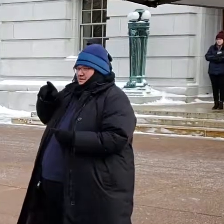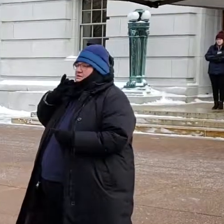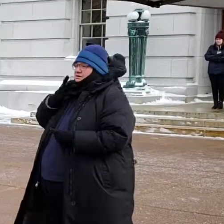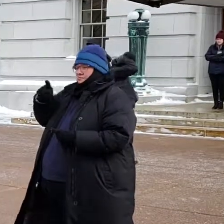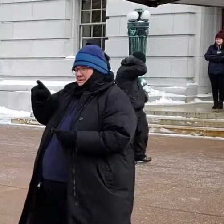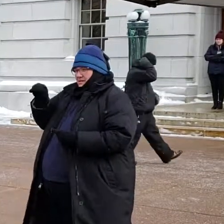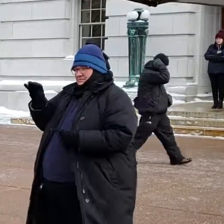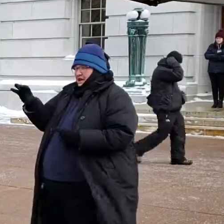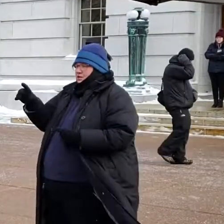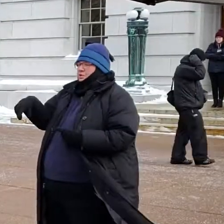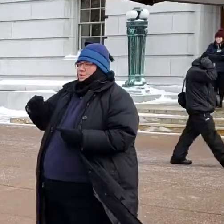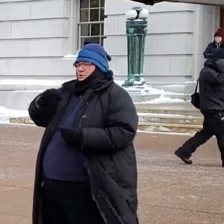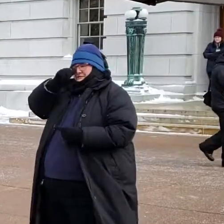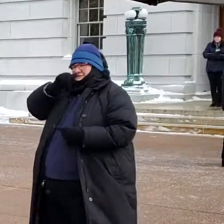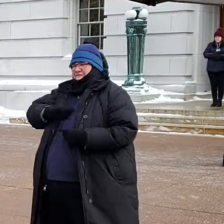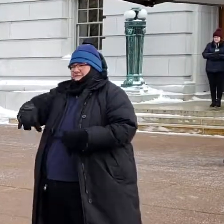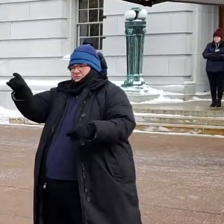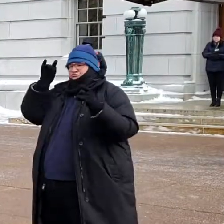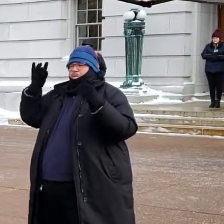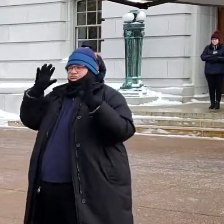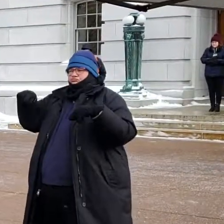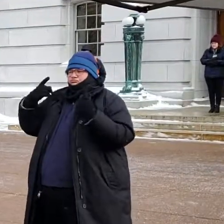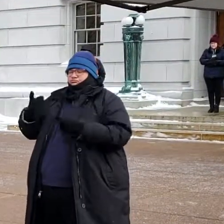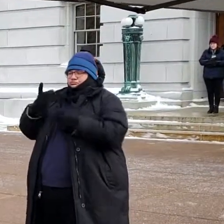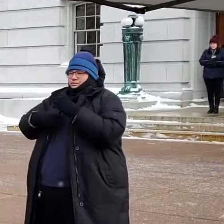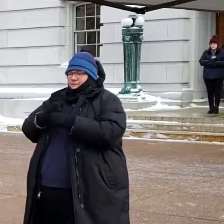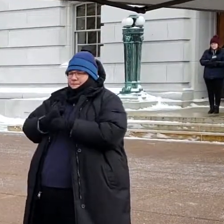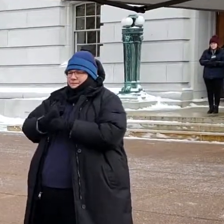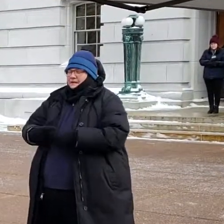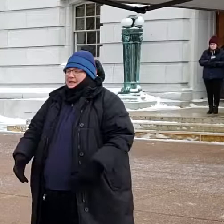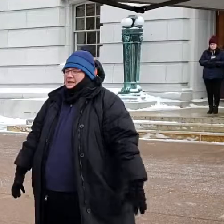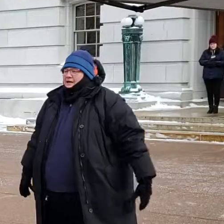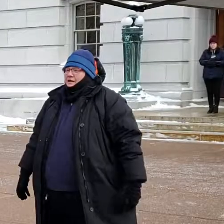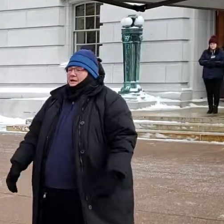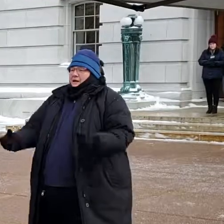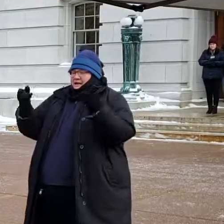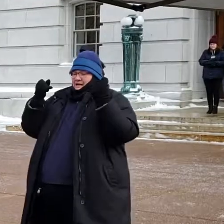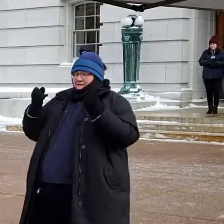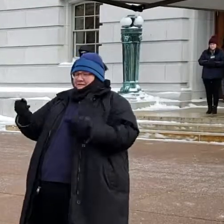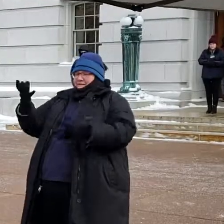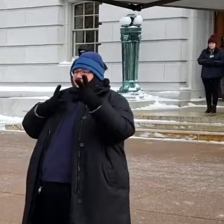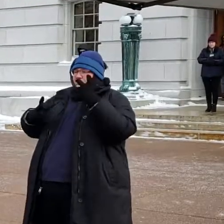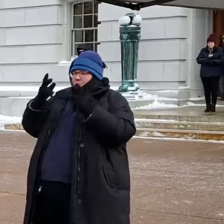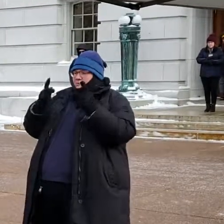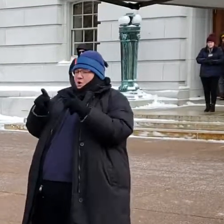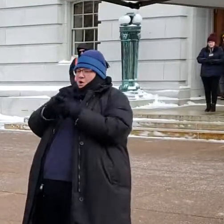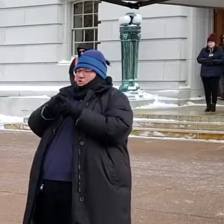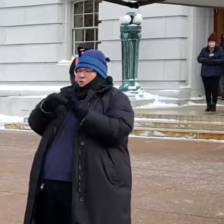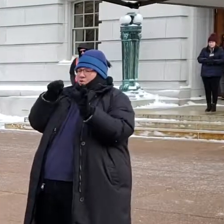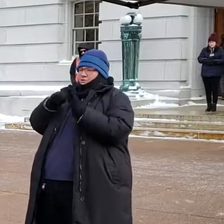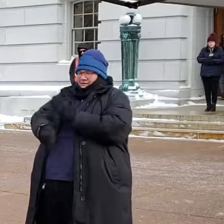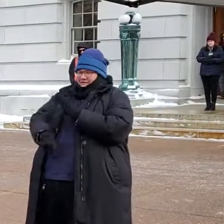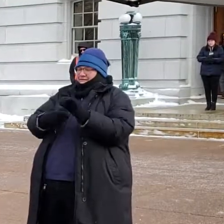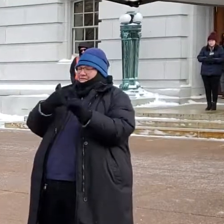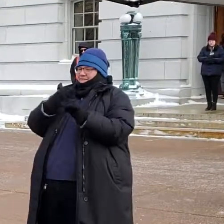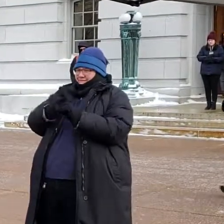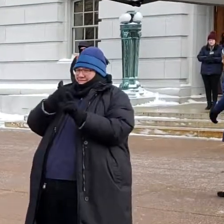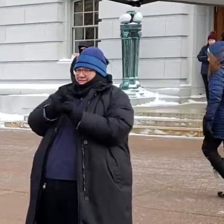account for those taken by suicide, which includes my comrade. May she forever rest in